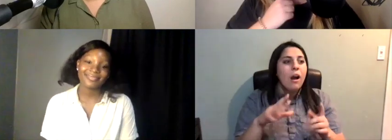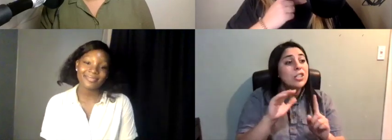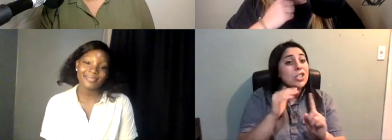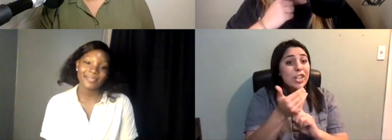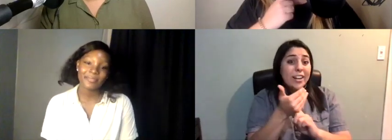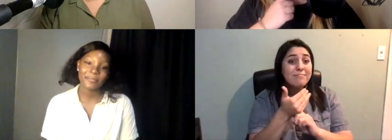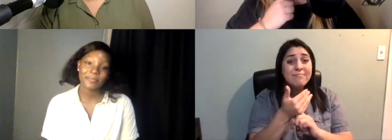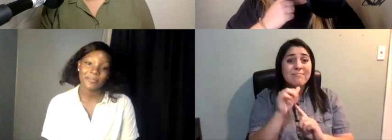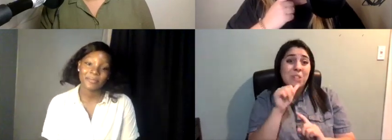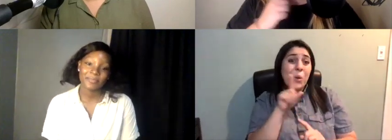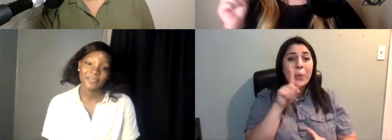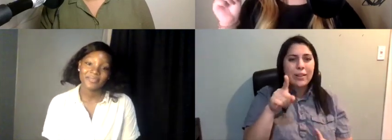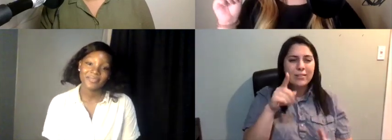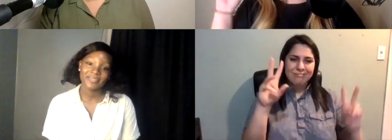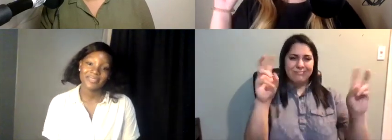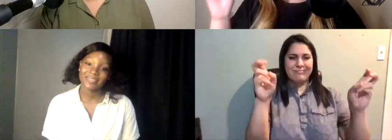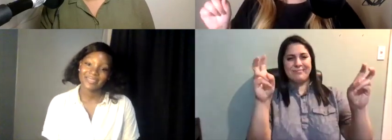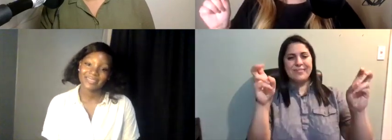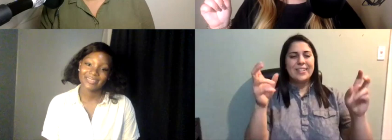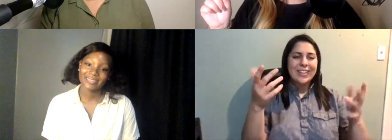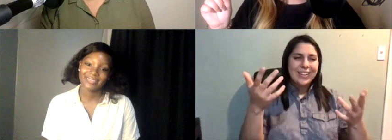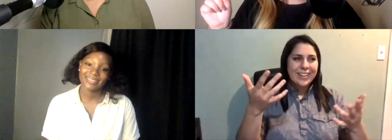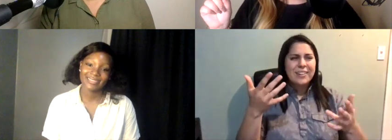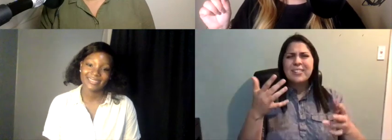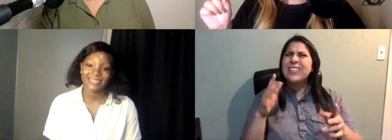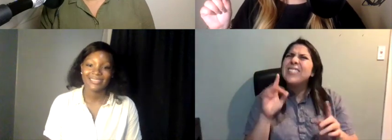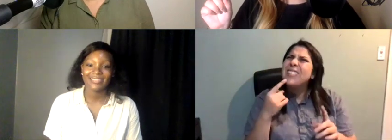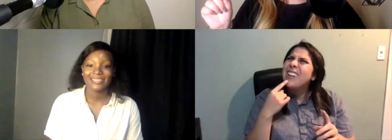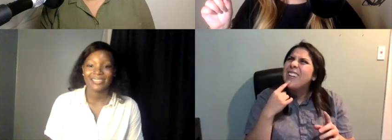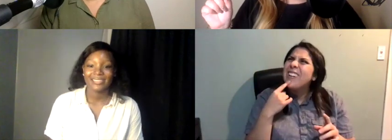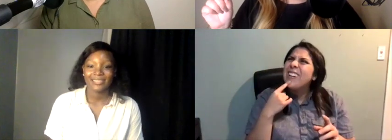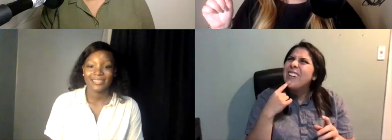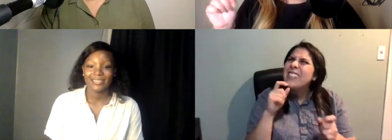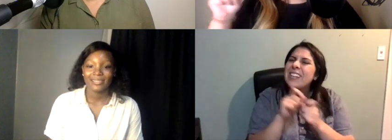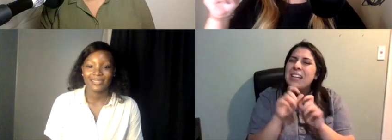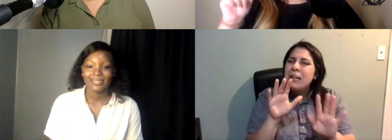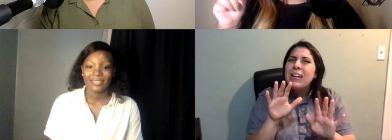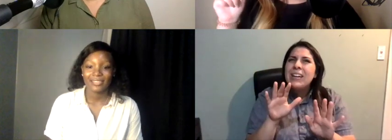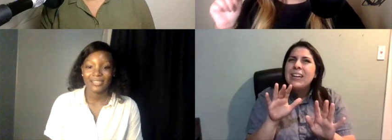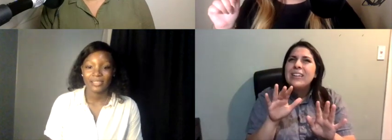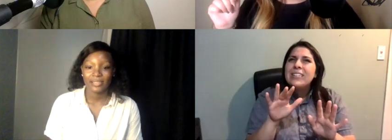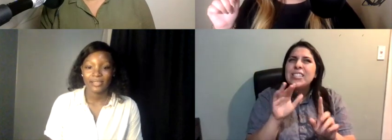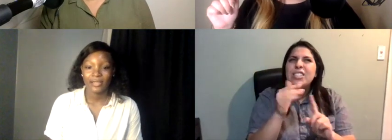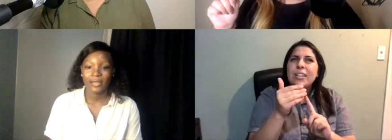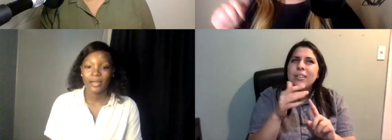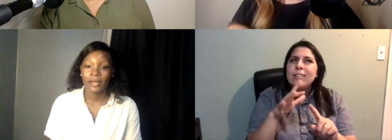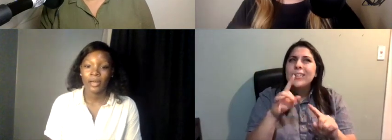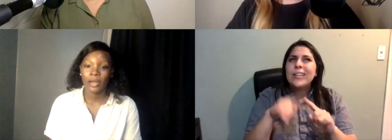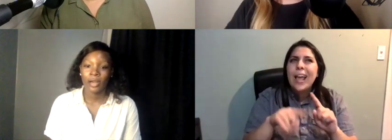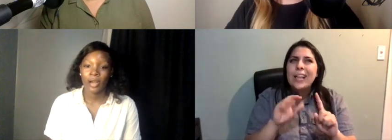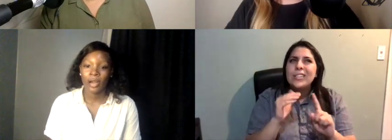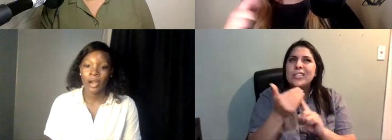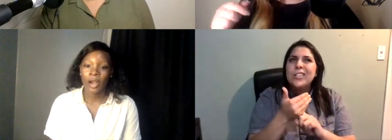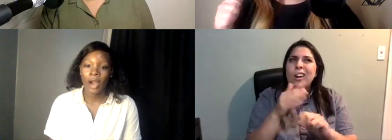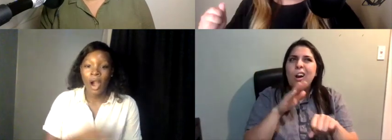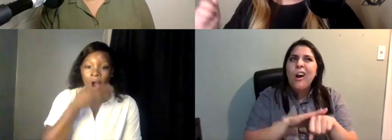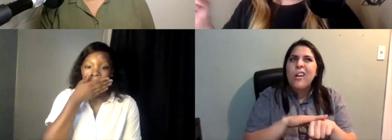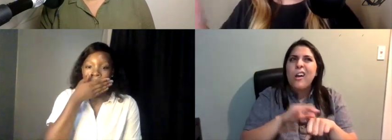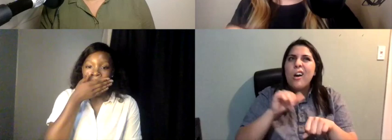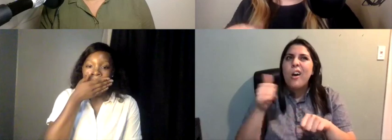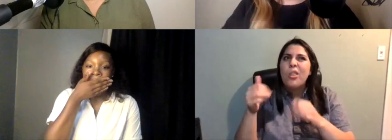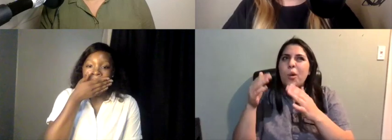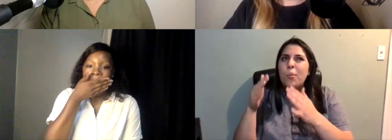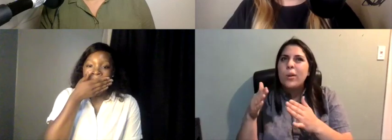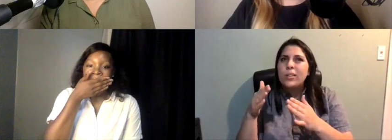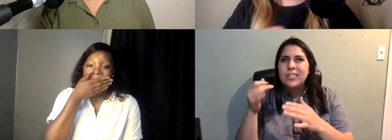I don't know what these people are saying exactly, but it's like, cheating, you can't cheat on someone else. If they cheat,